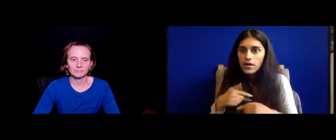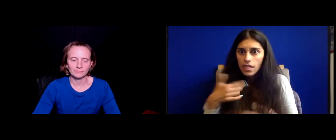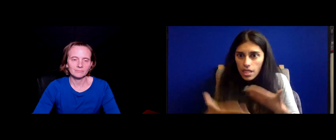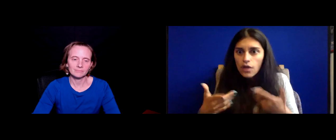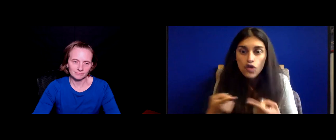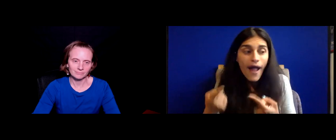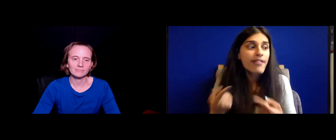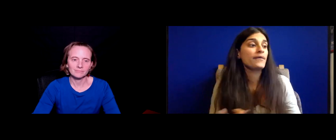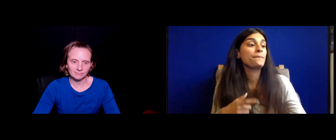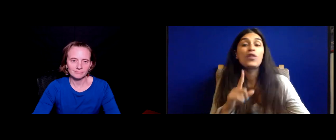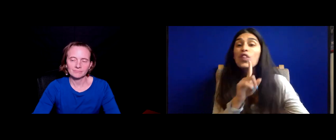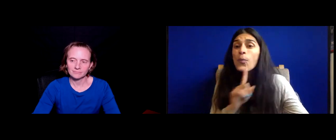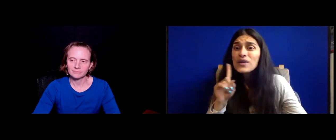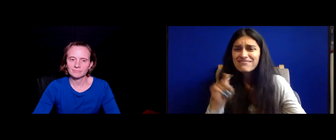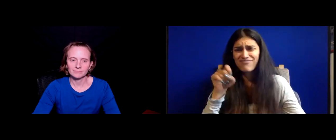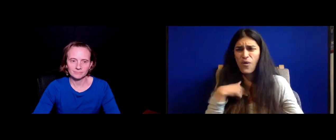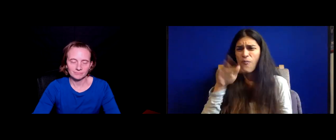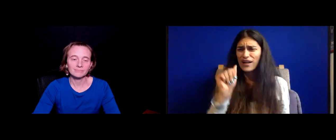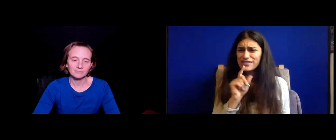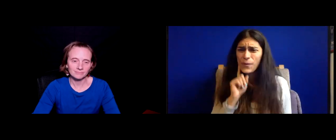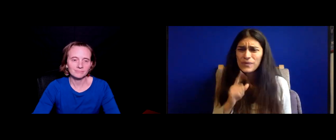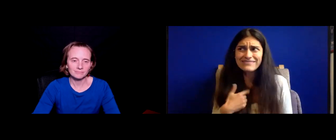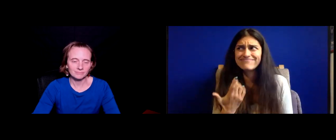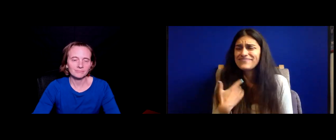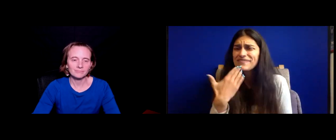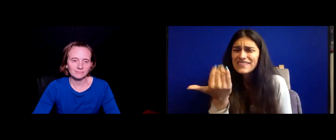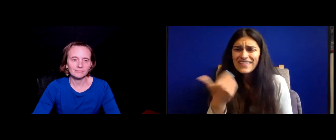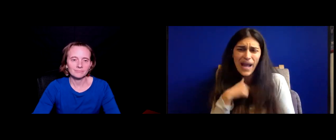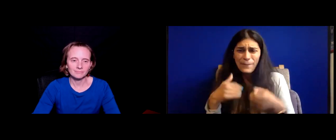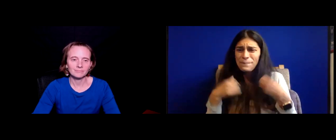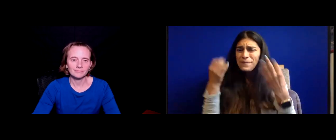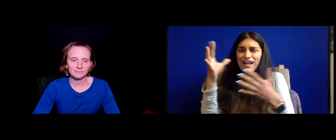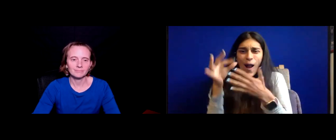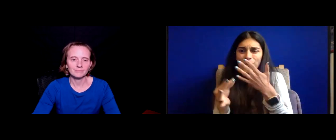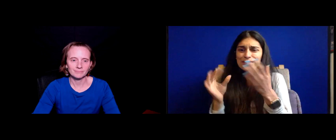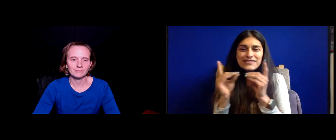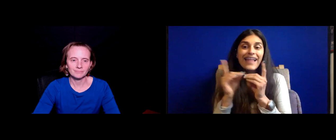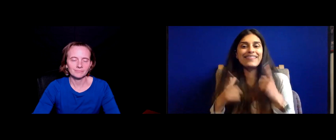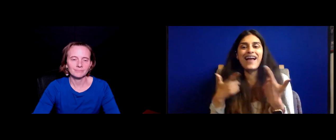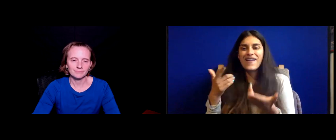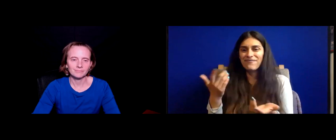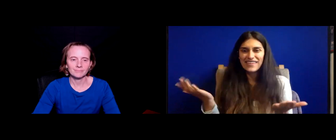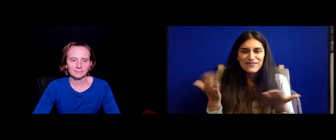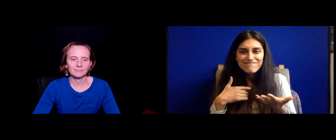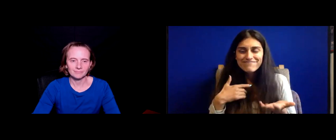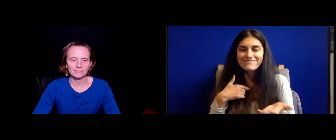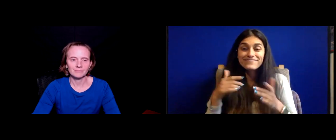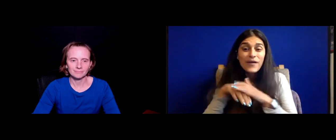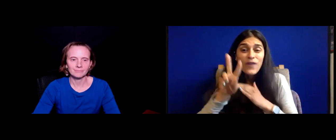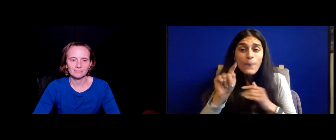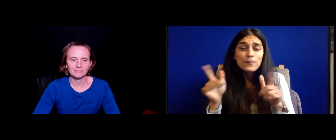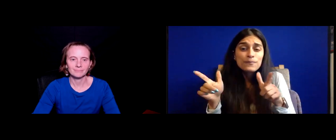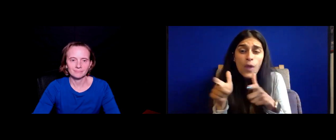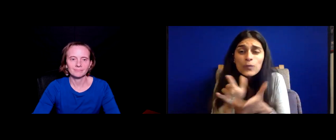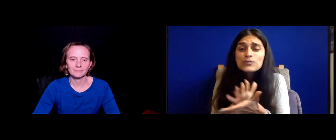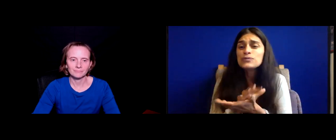manipulative. It was a struggle just to keep going. And it was lonely too, because being 15 and not